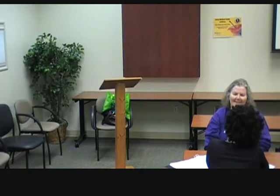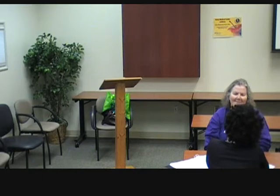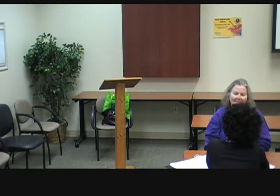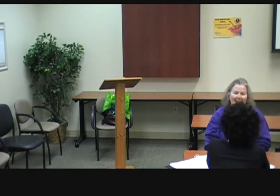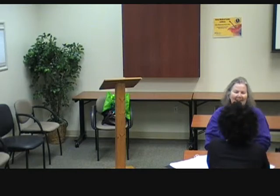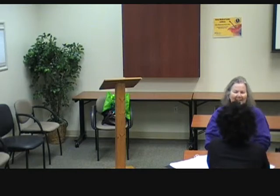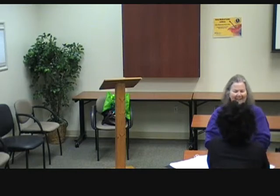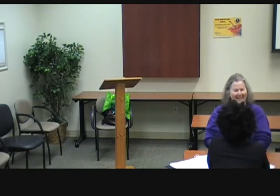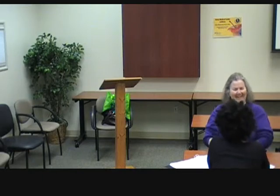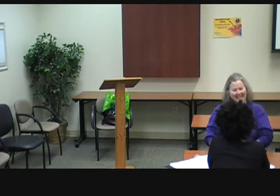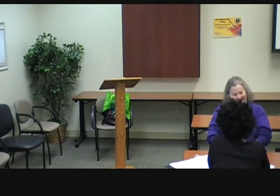never.